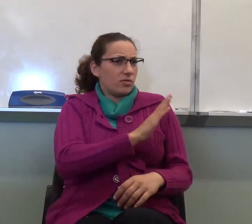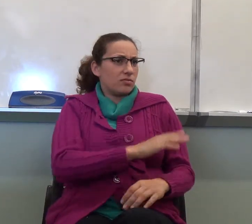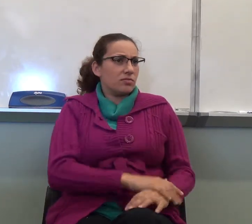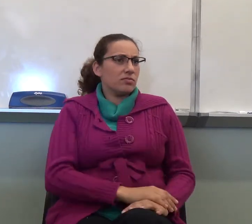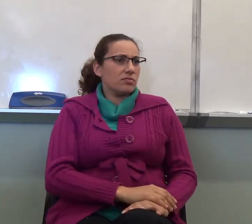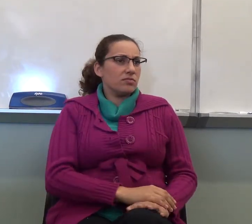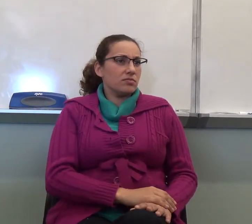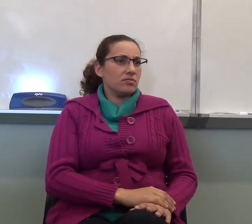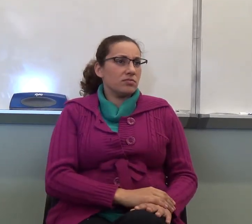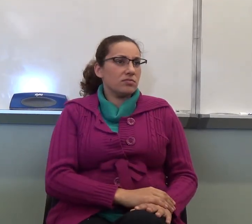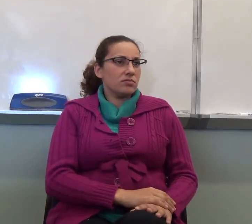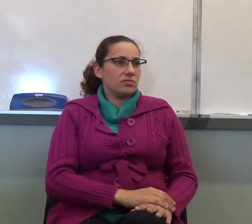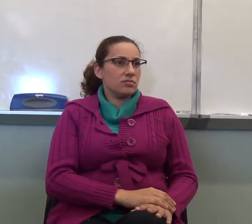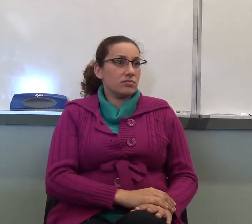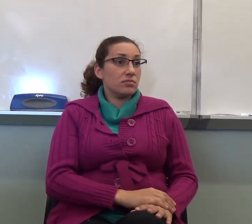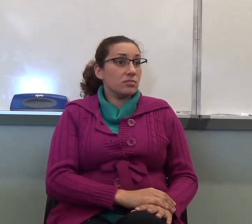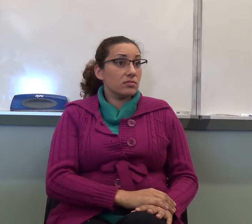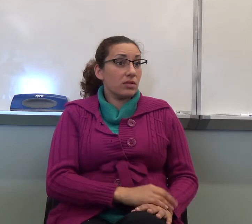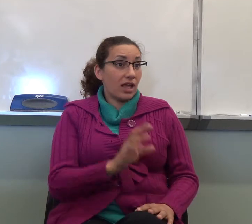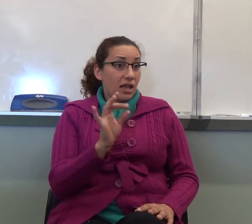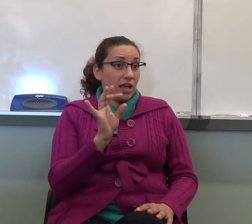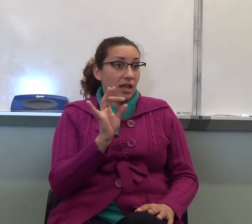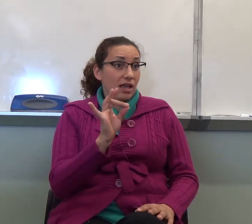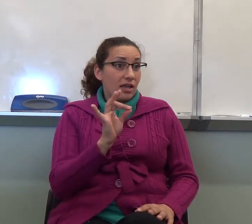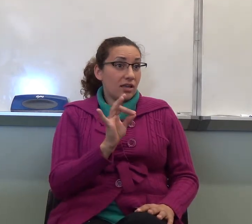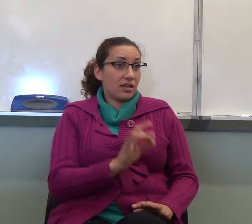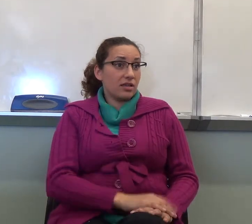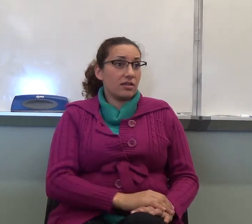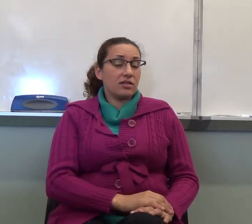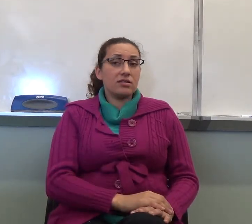infinite number of fractions. You have an infinite number of irrationals. As a